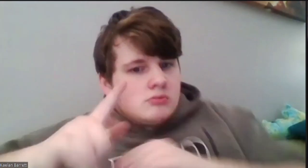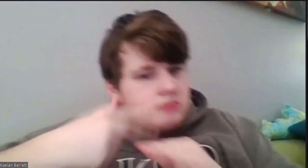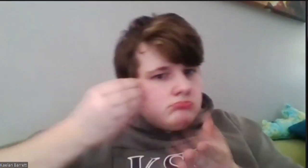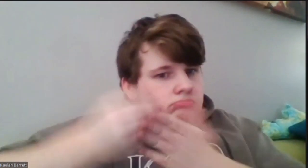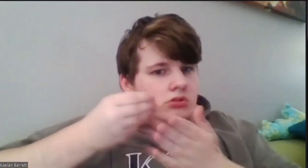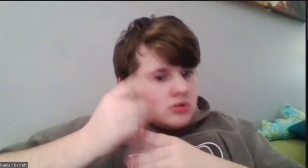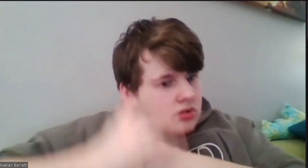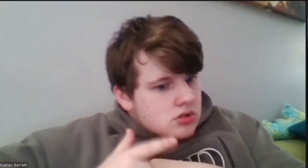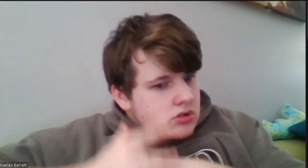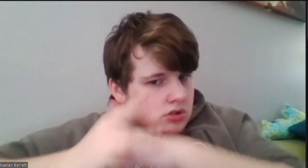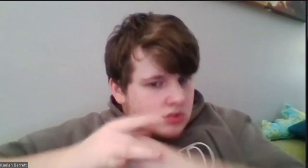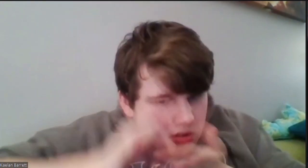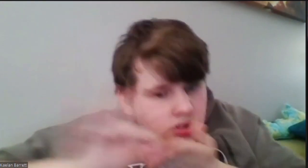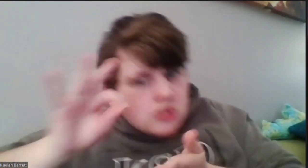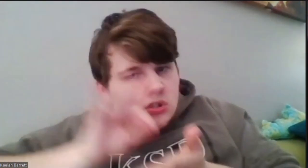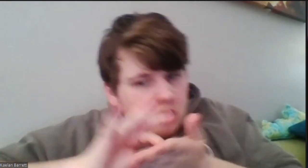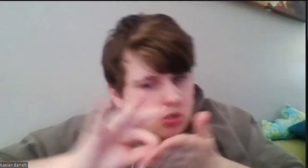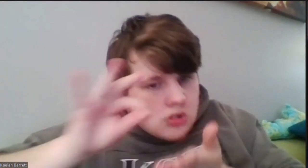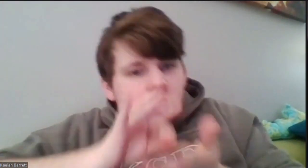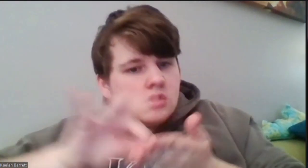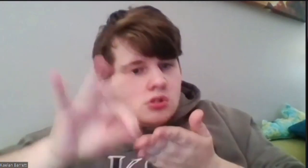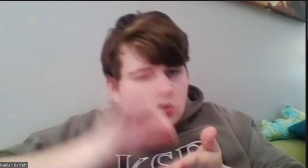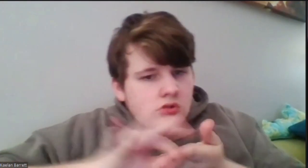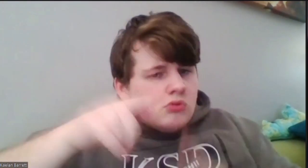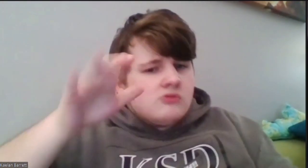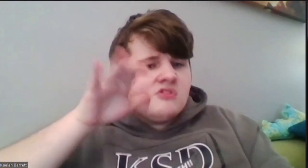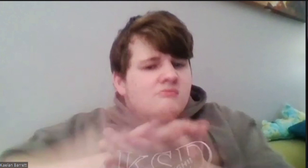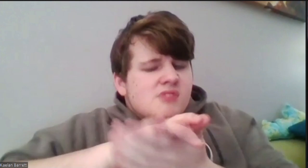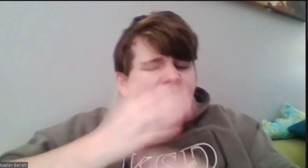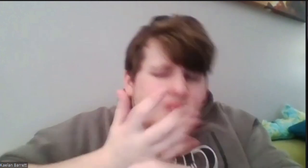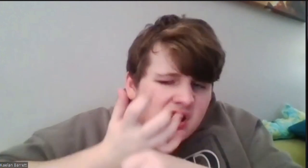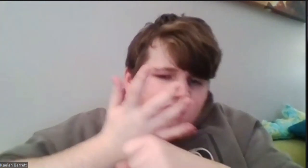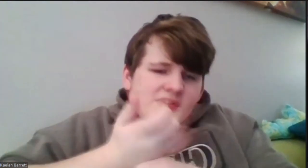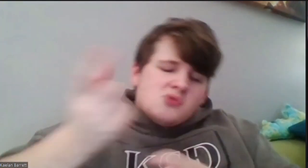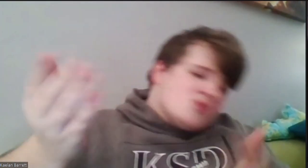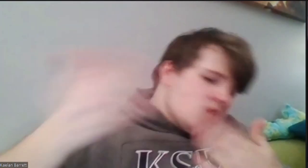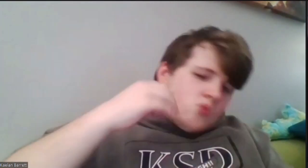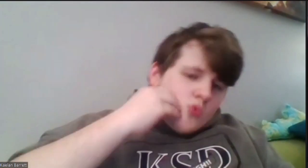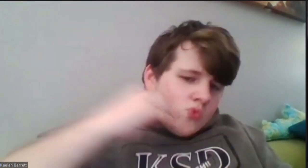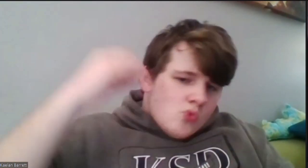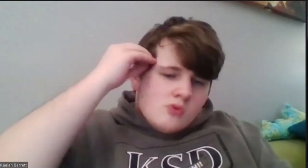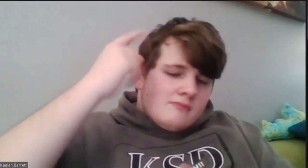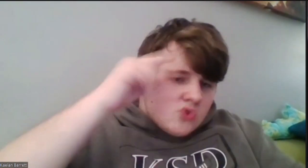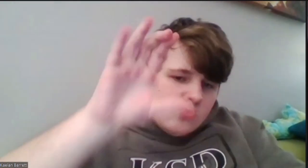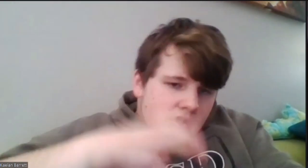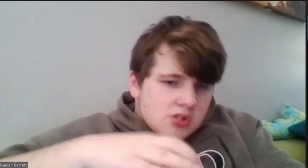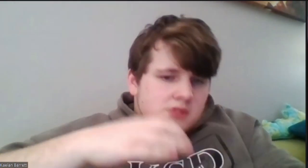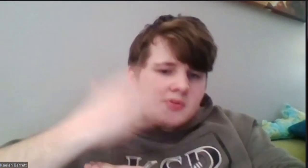There's somebody working there, obsessing over their work, counting all of their money, wanting